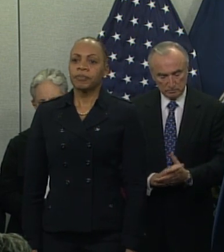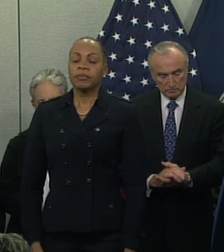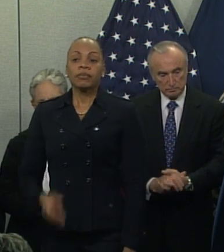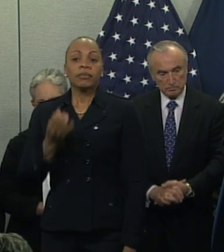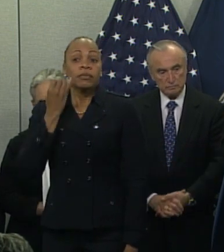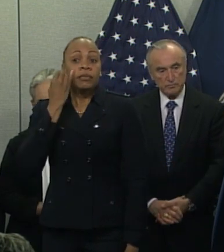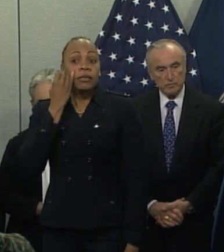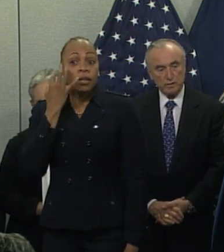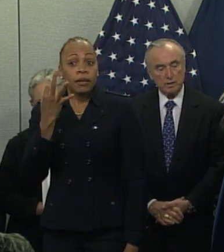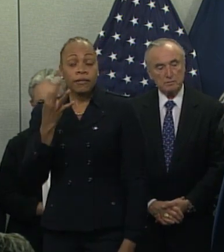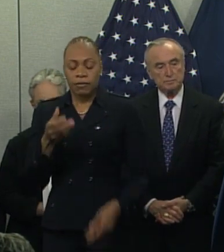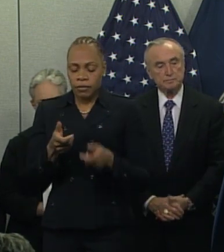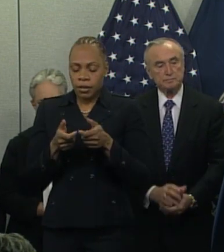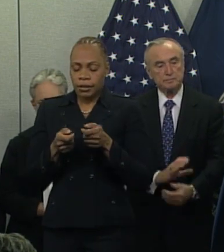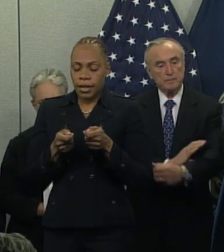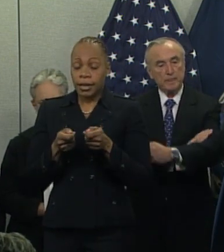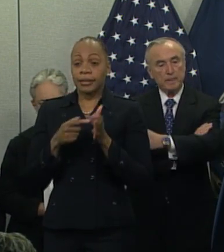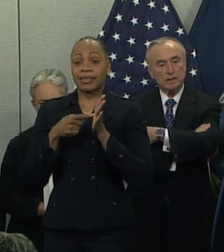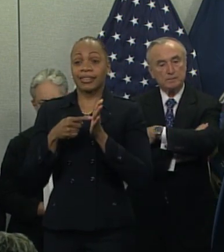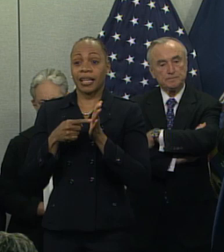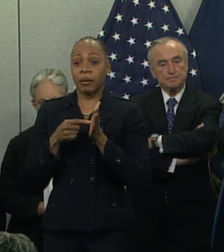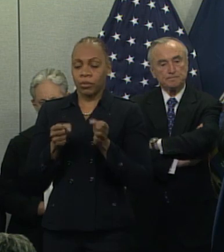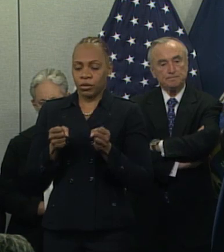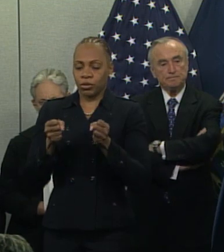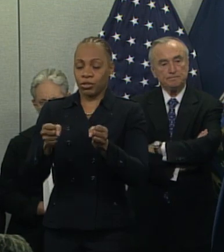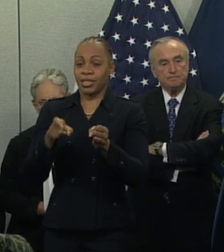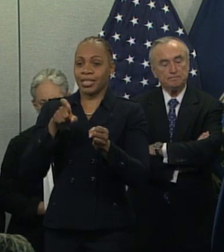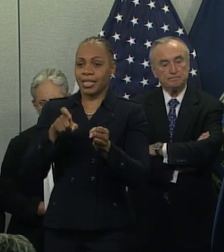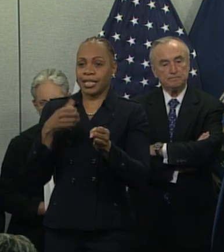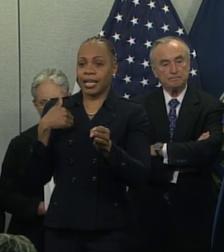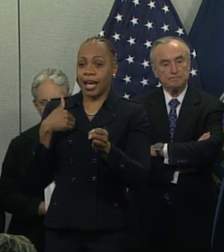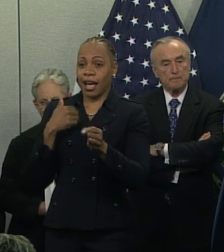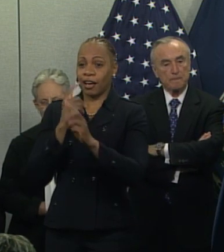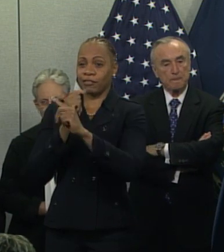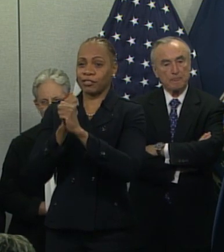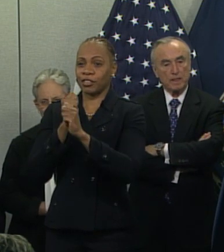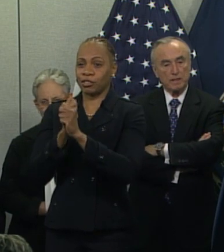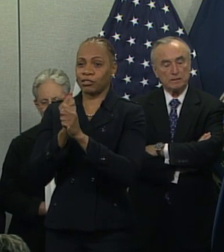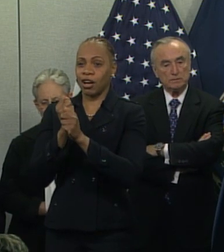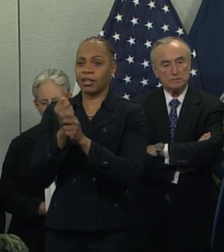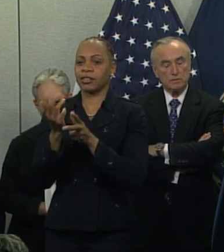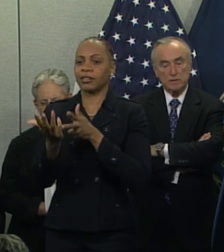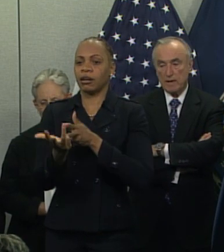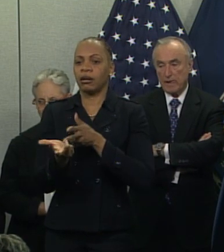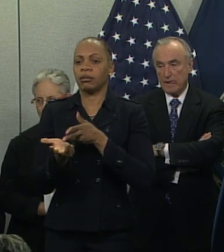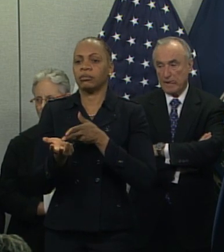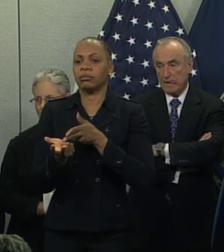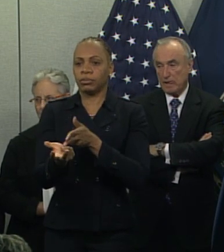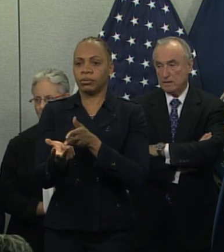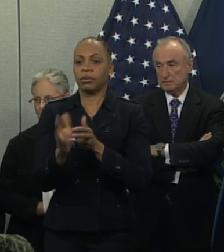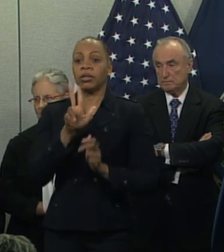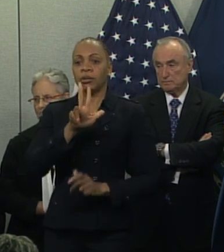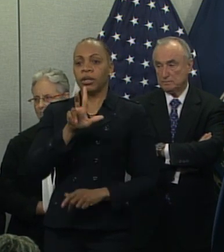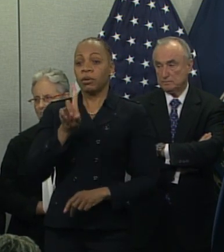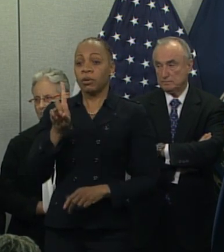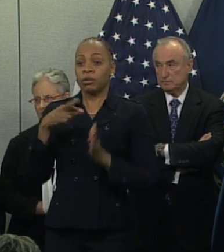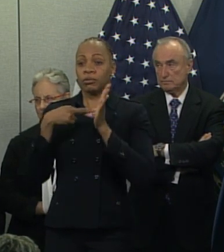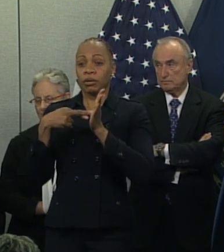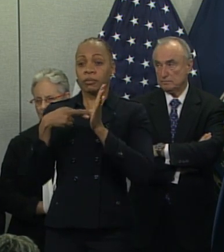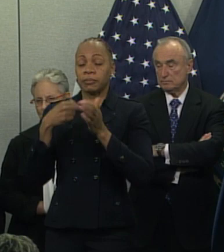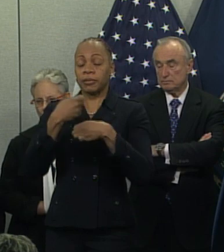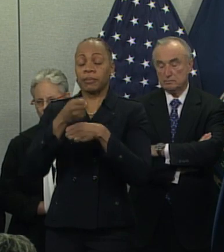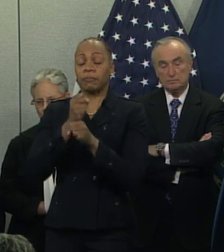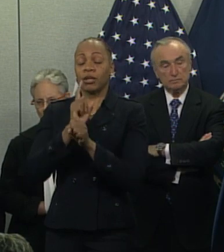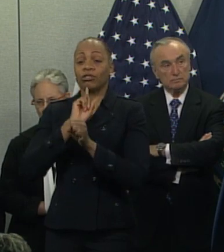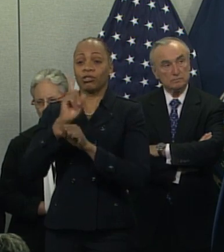If you text, for example, about a street that needs to be plowed, 311 representative will make sure that information gets to the